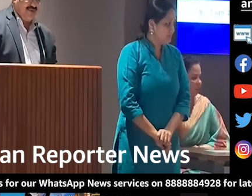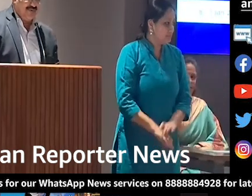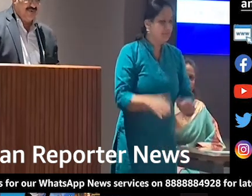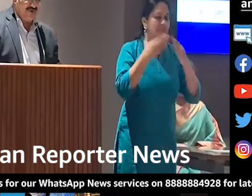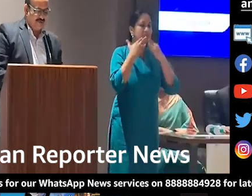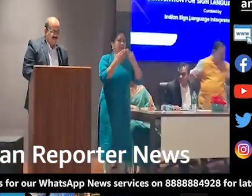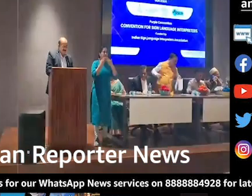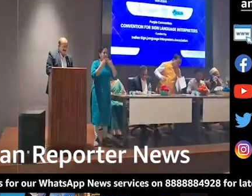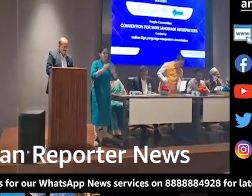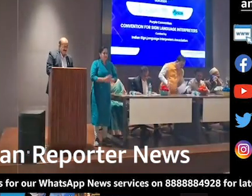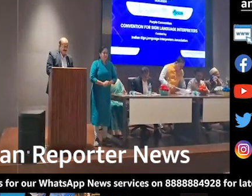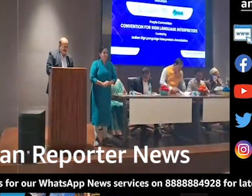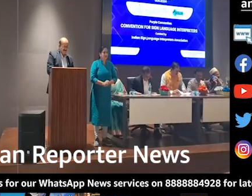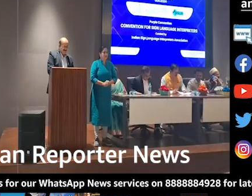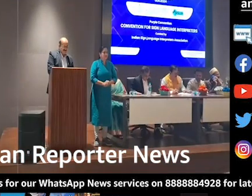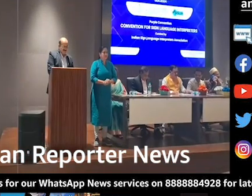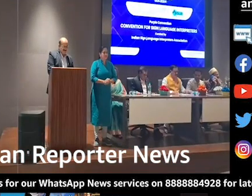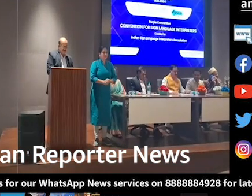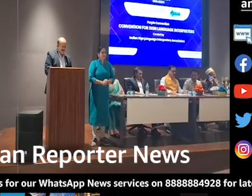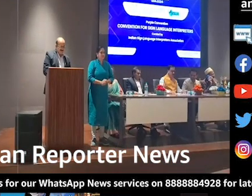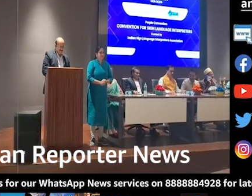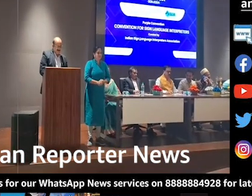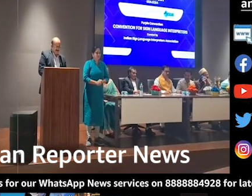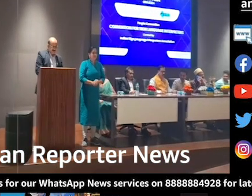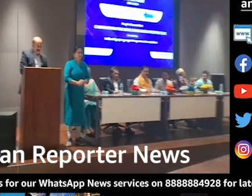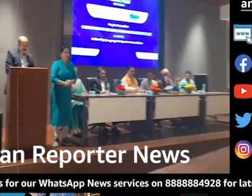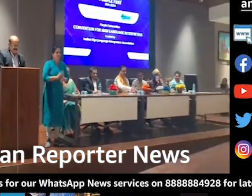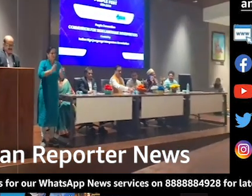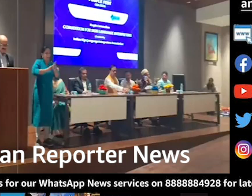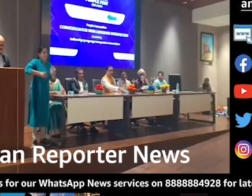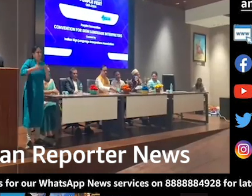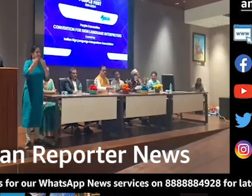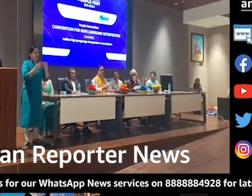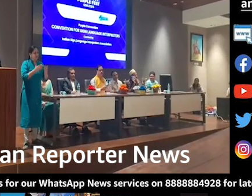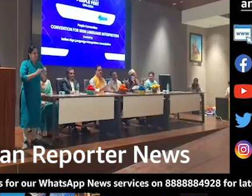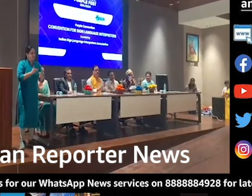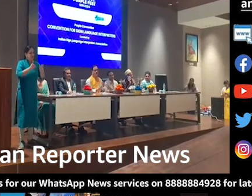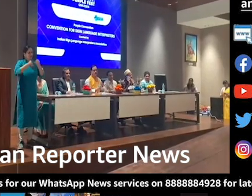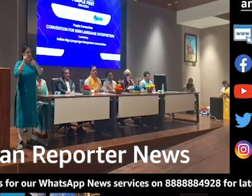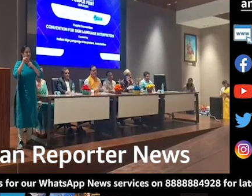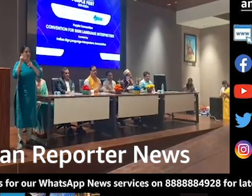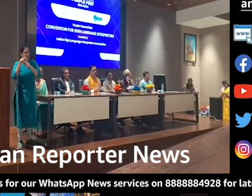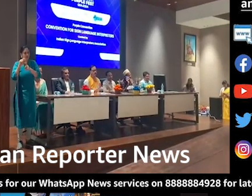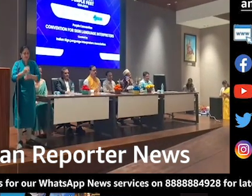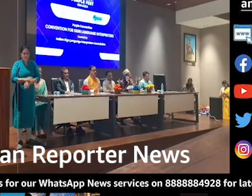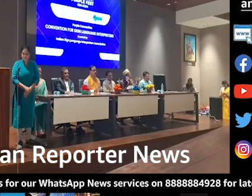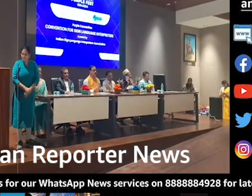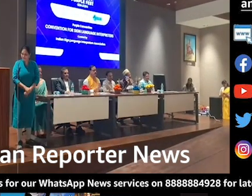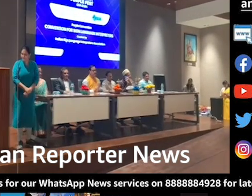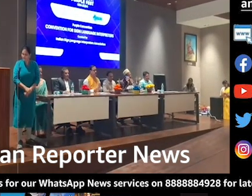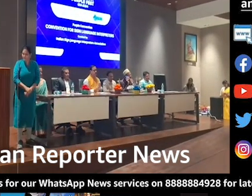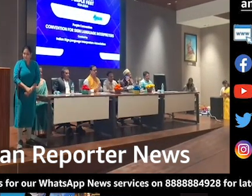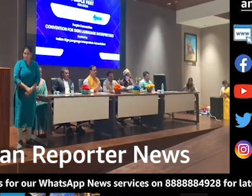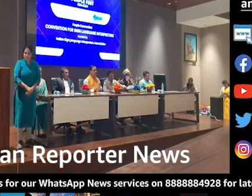Thank you, Honorable Minister for Social Welfare, Sri Subhash Desai, for